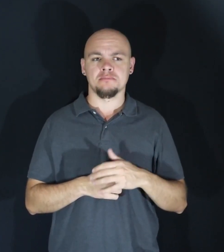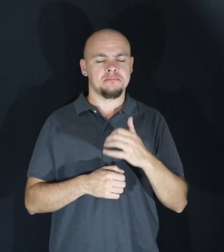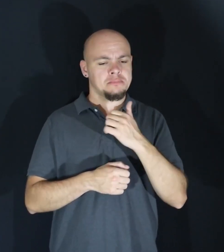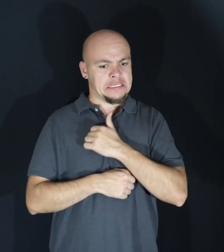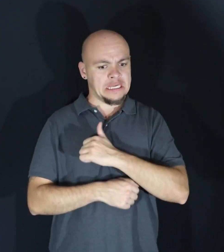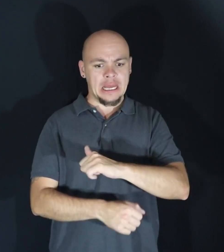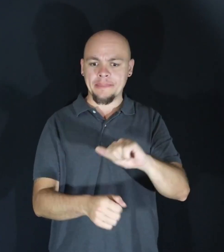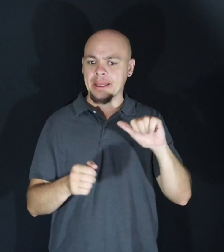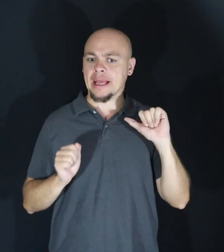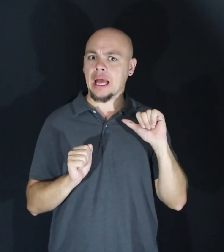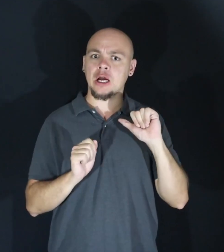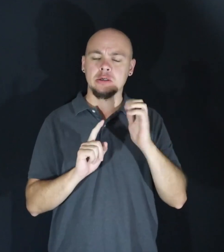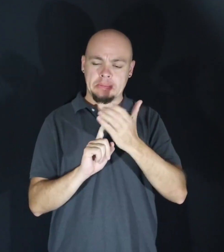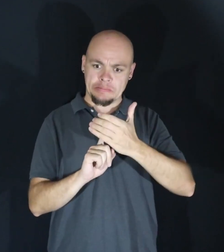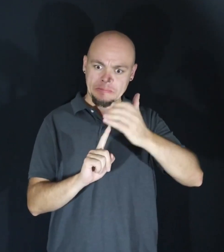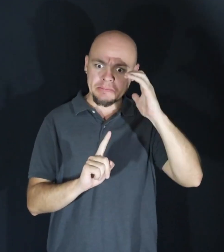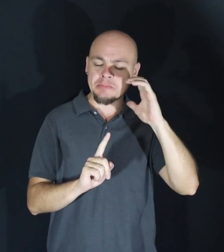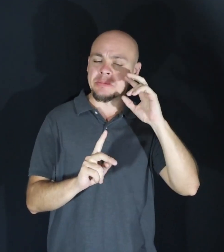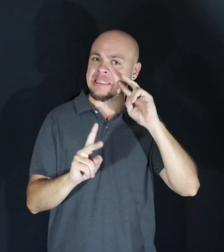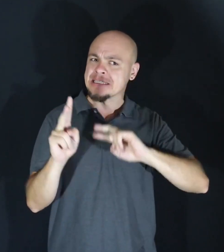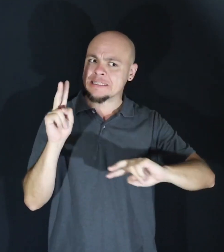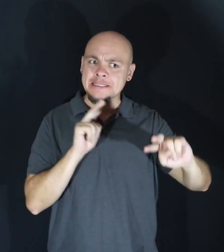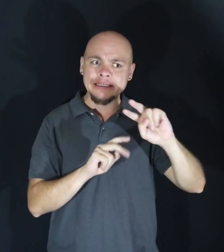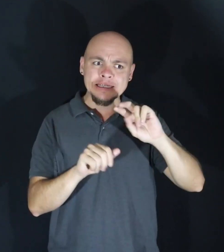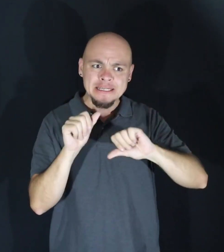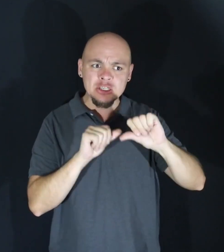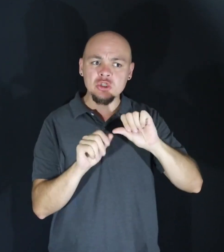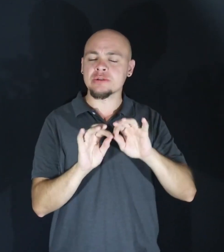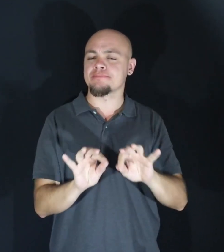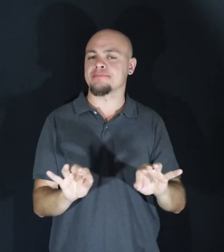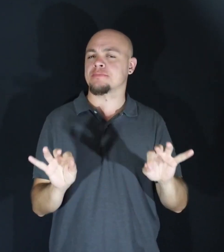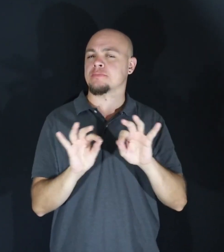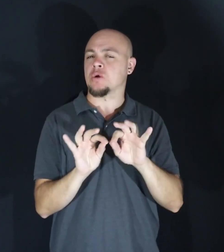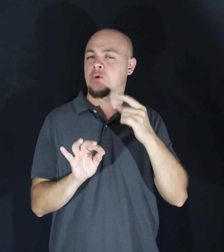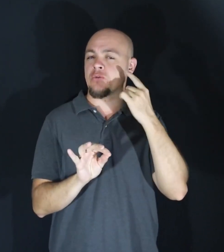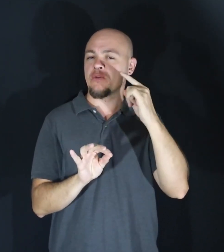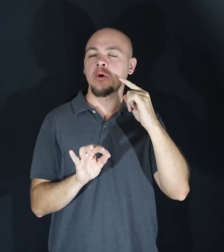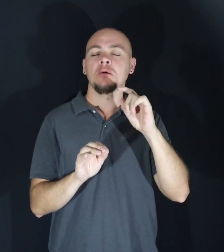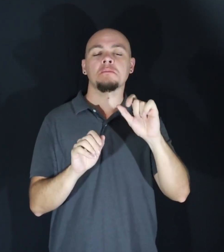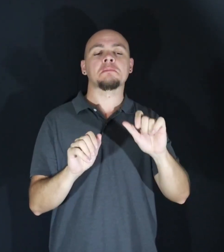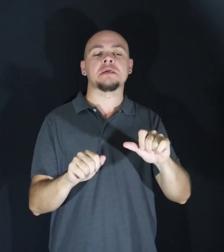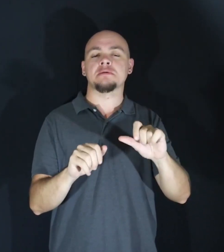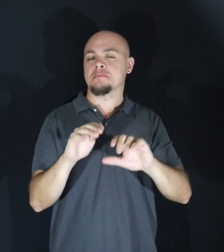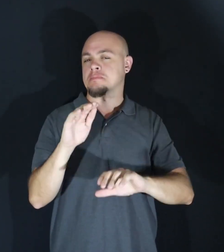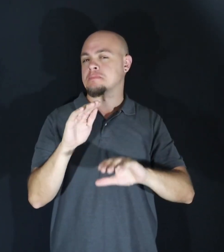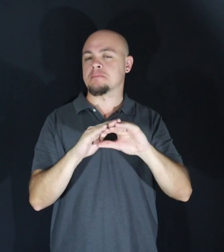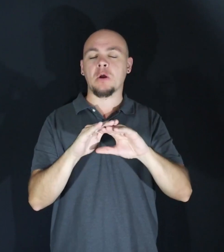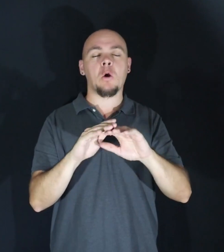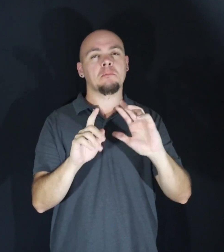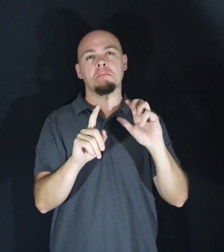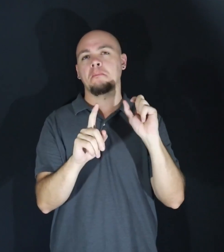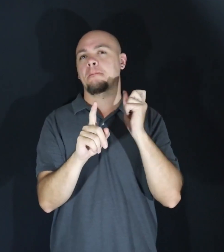unmasking, seeing our differences is key for us to reach our potential at work.